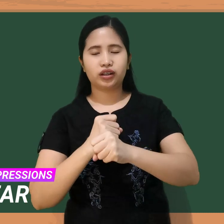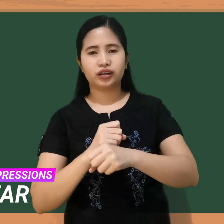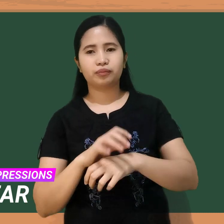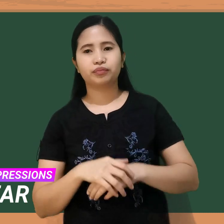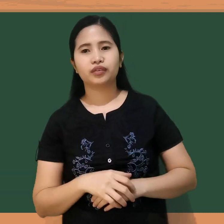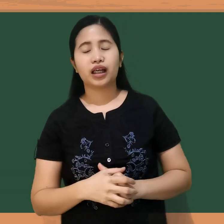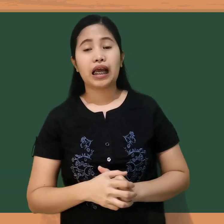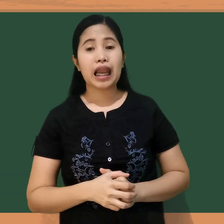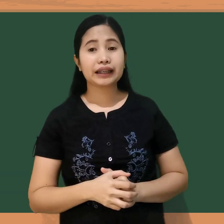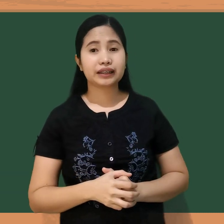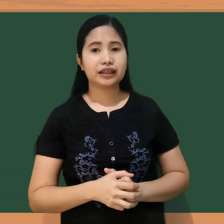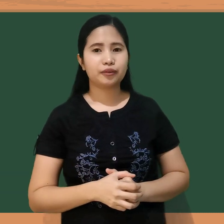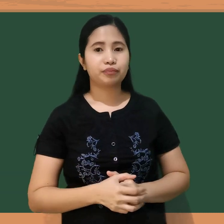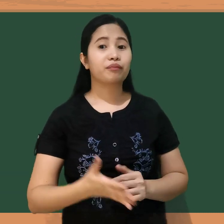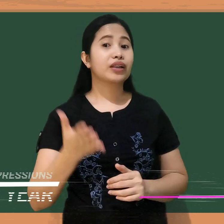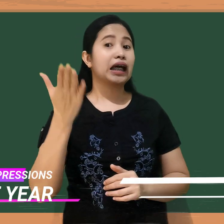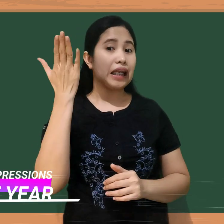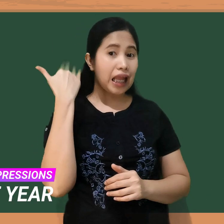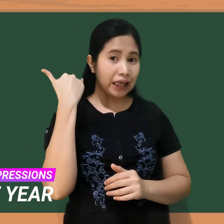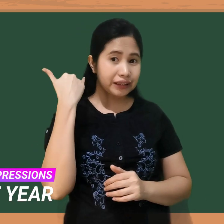year. Last year. Last